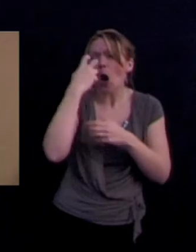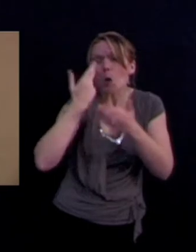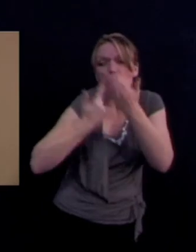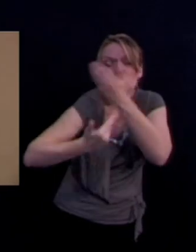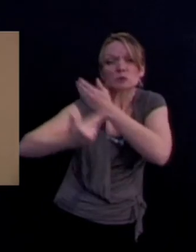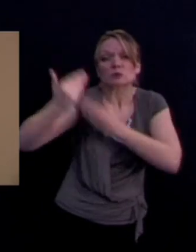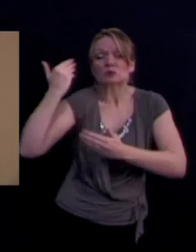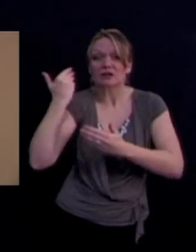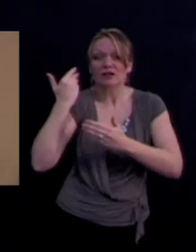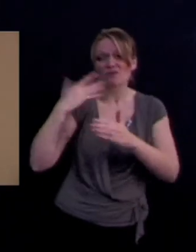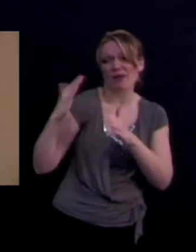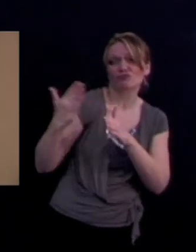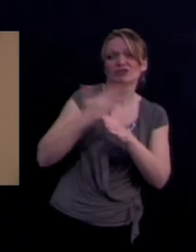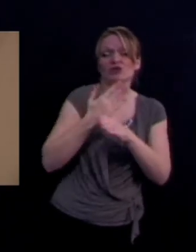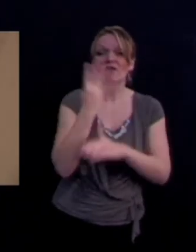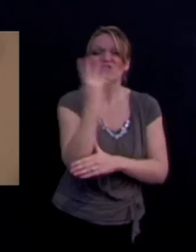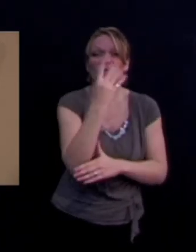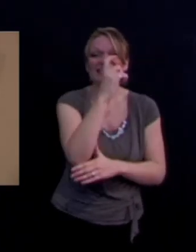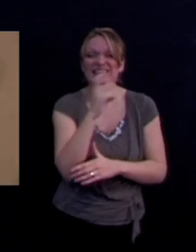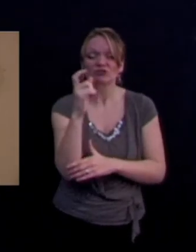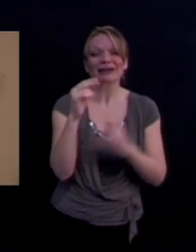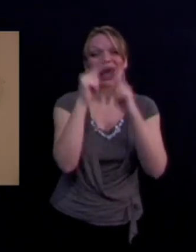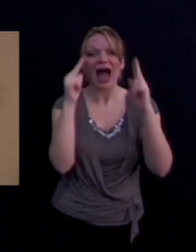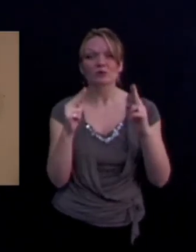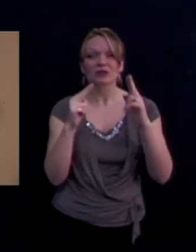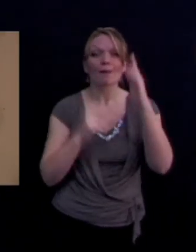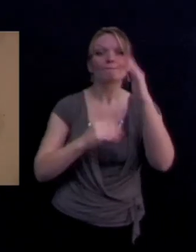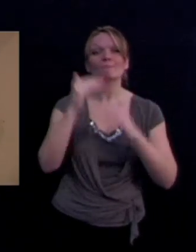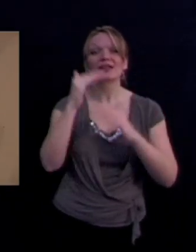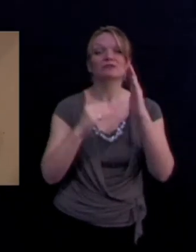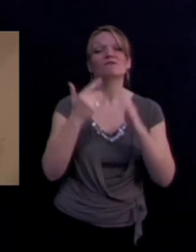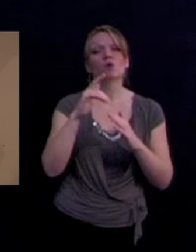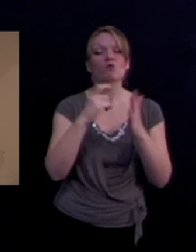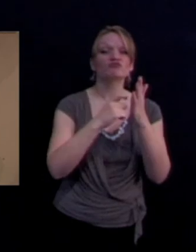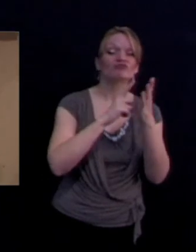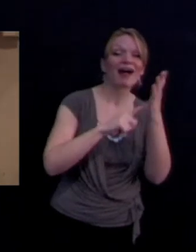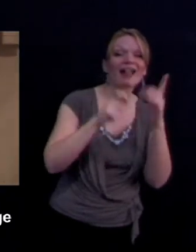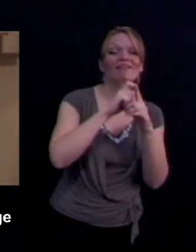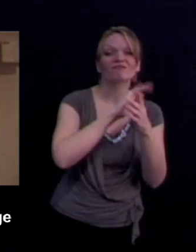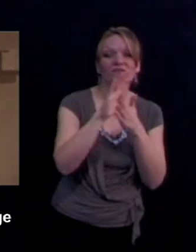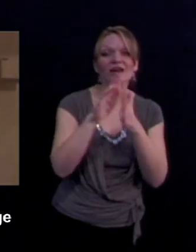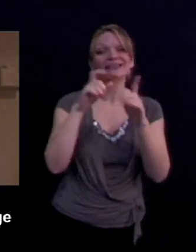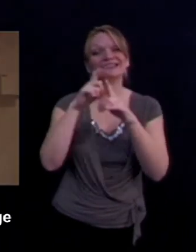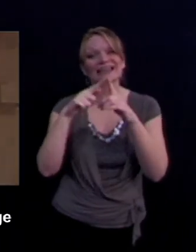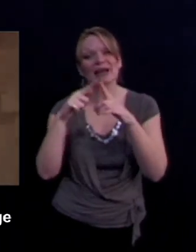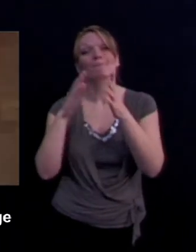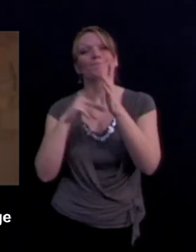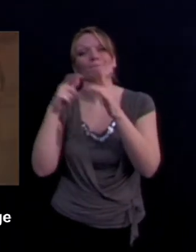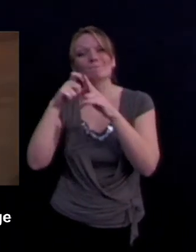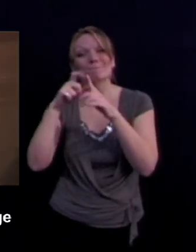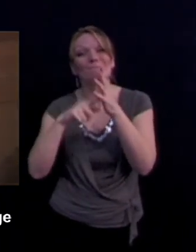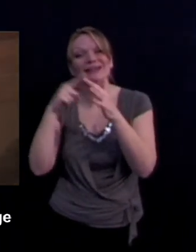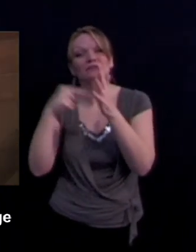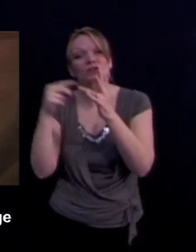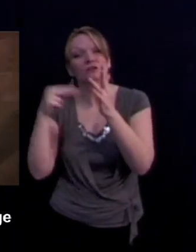that remains of the original 14th century house probably built for a merchant called Ralph de Middleton. Norwich houses often feature